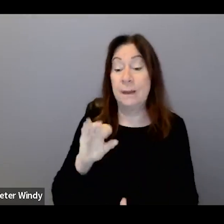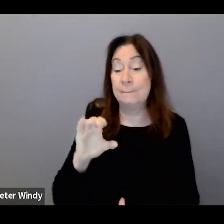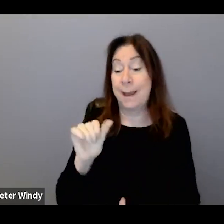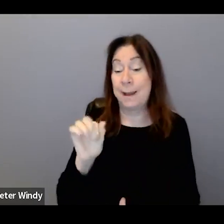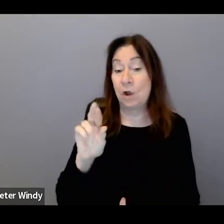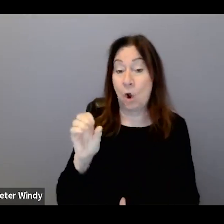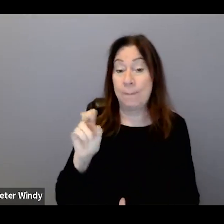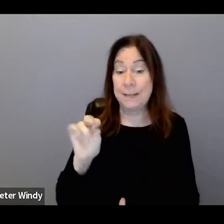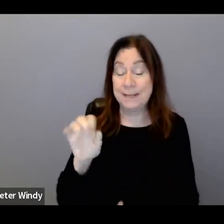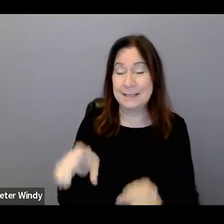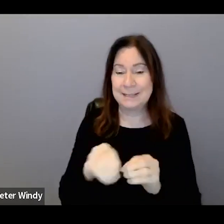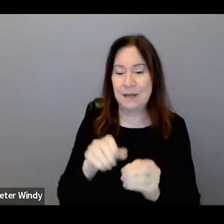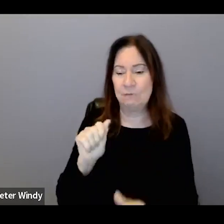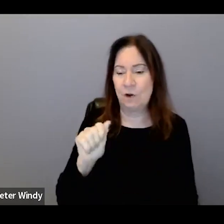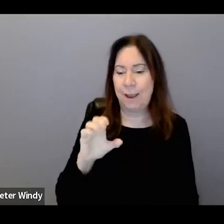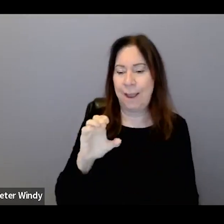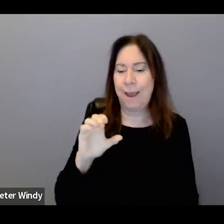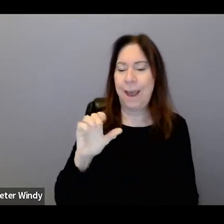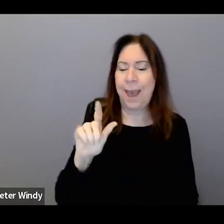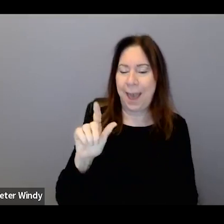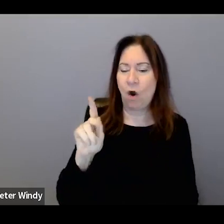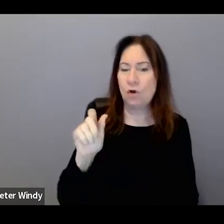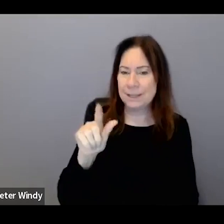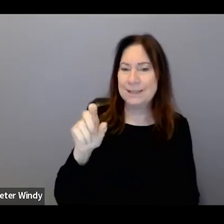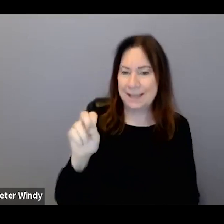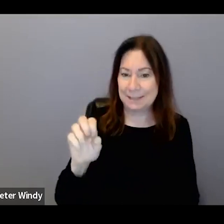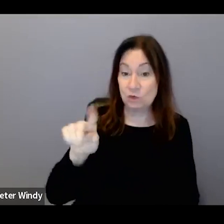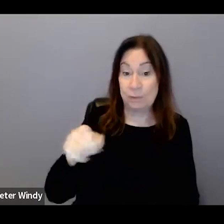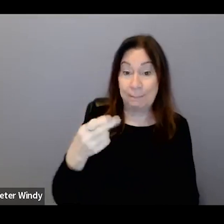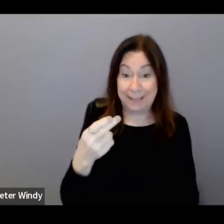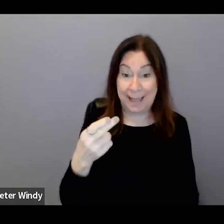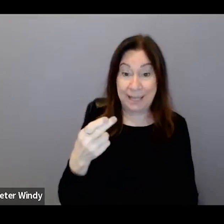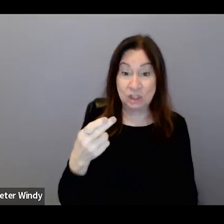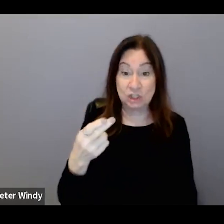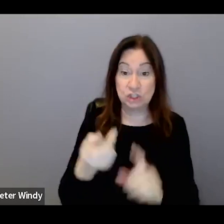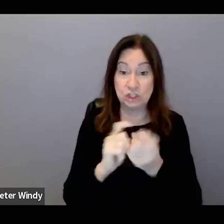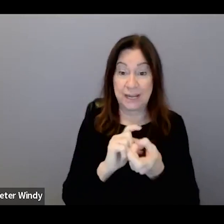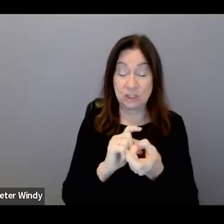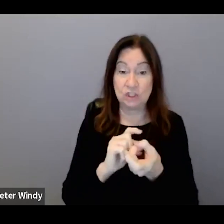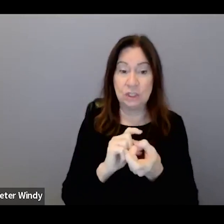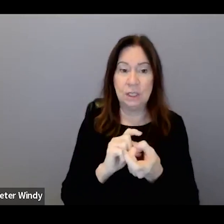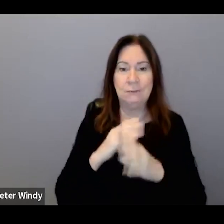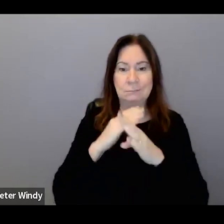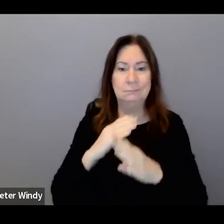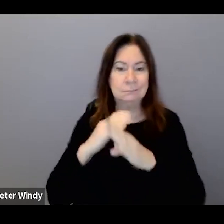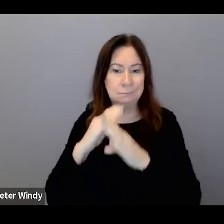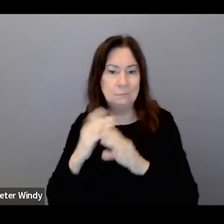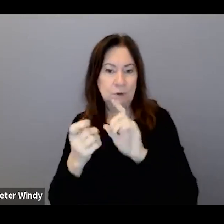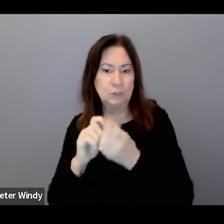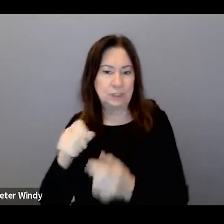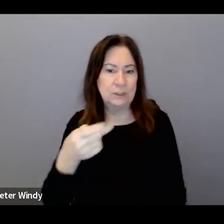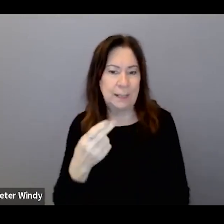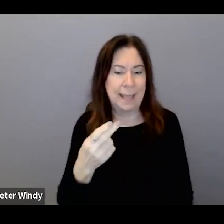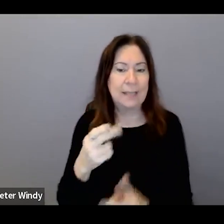added for alkalinity purposes, so that if the pH should change, it buffers it to keep it from changing and slowing down the